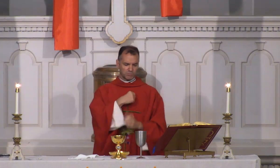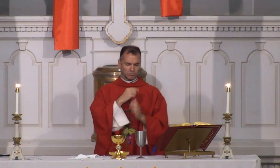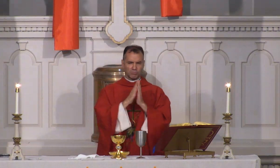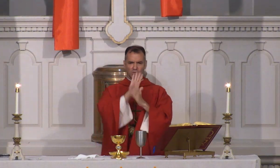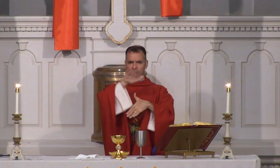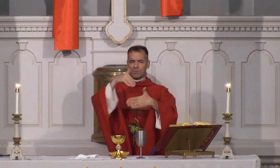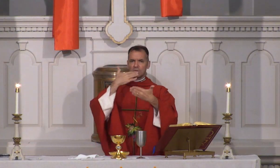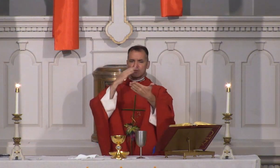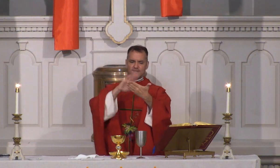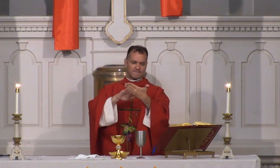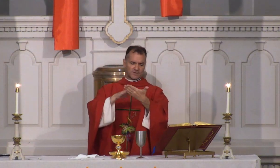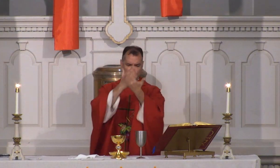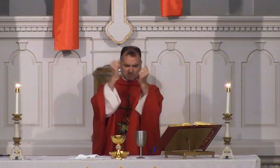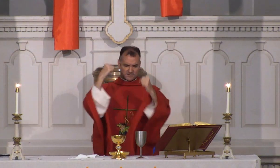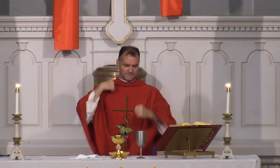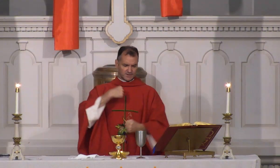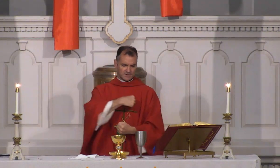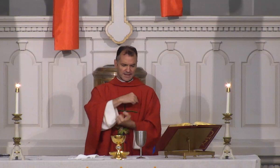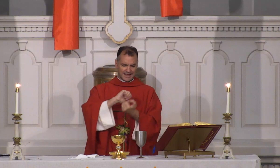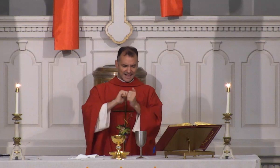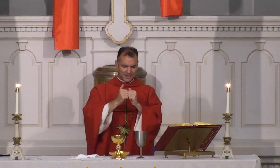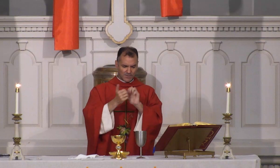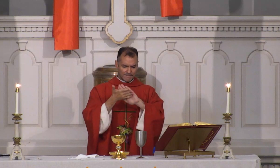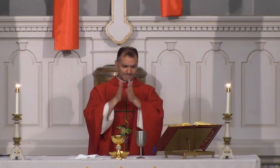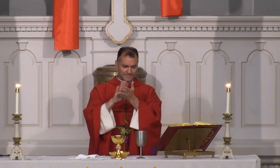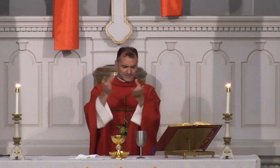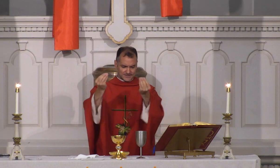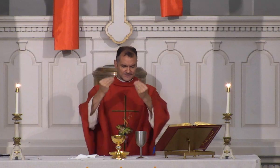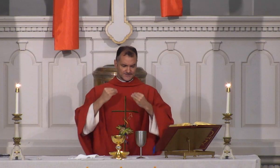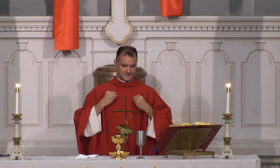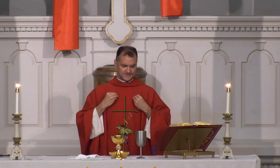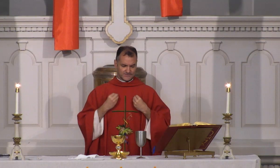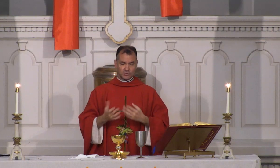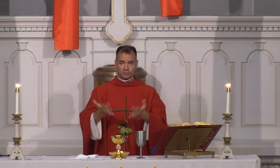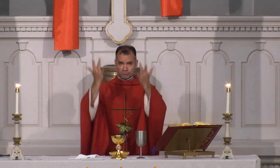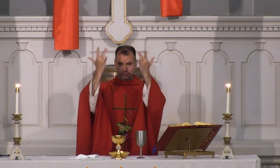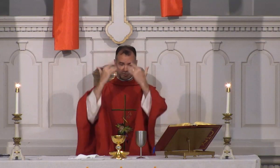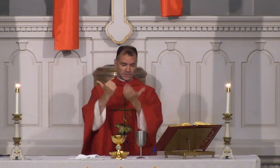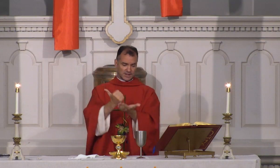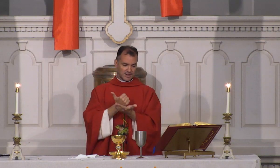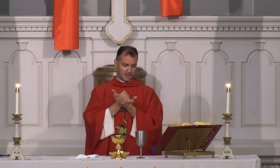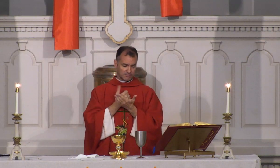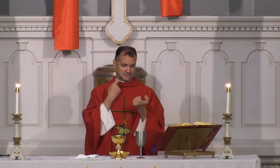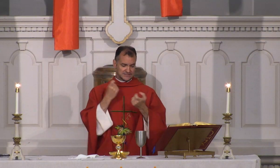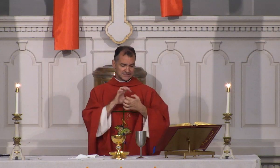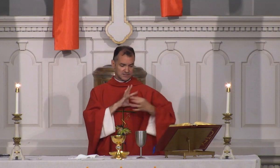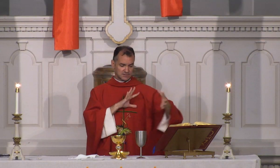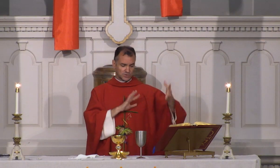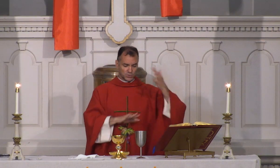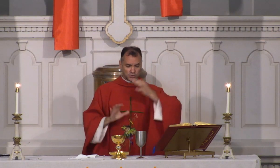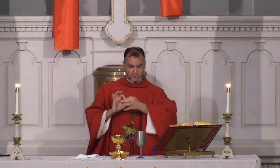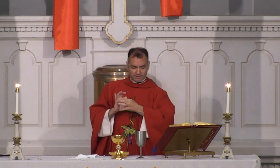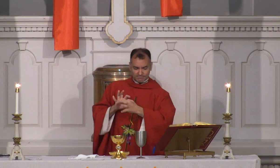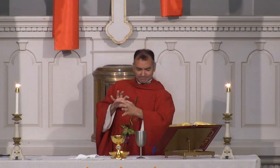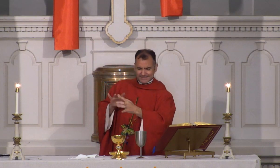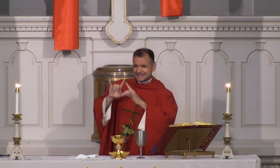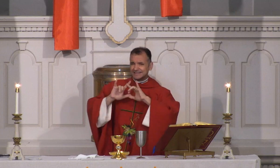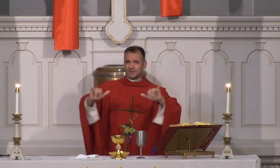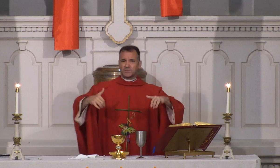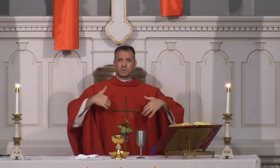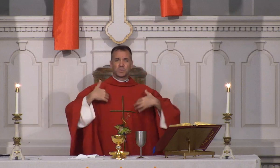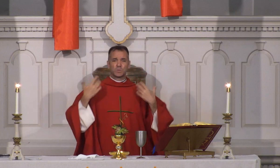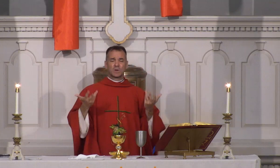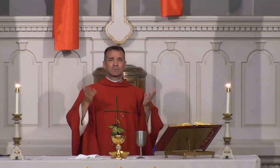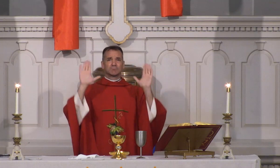Deliver us, Lord, we pray, from every evil. Graciously grant peace in our days, that by the help of your mercy, we may